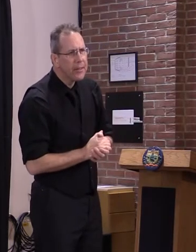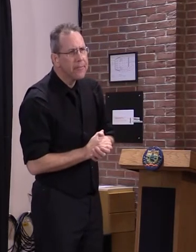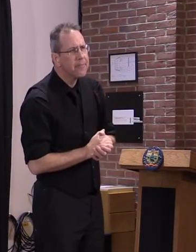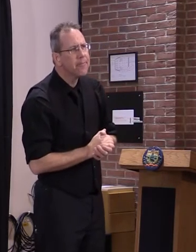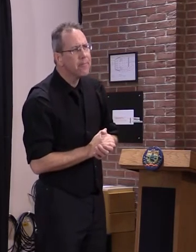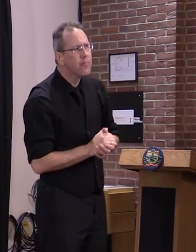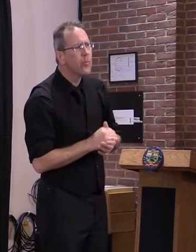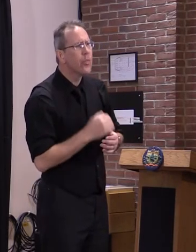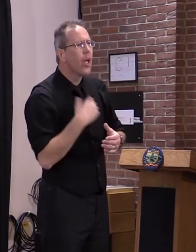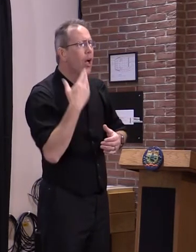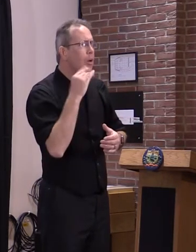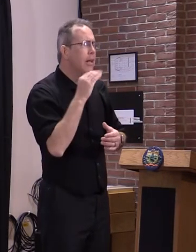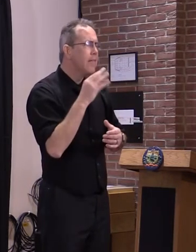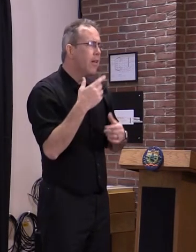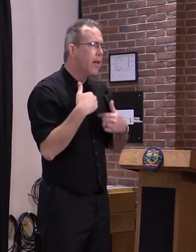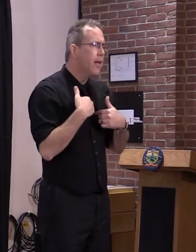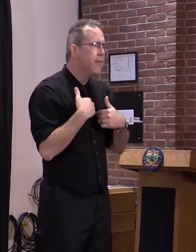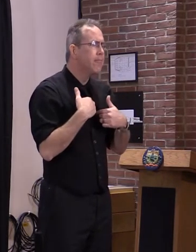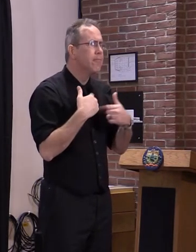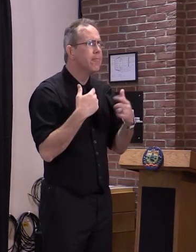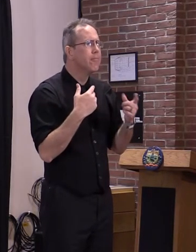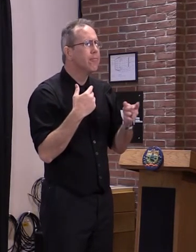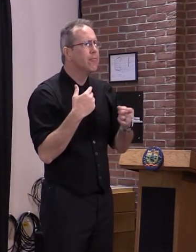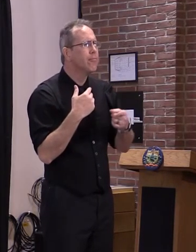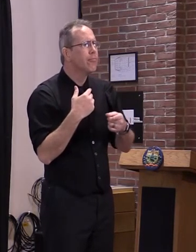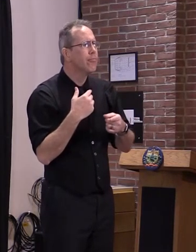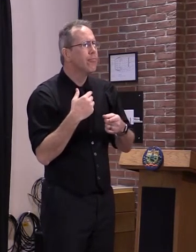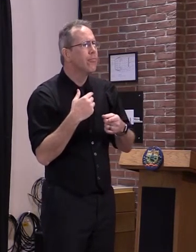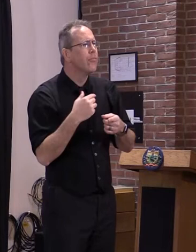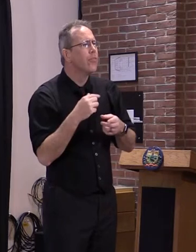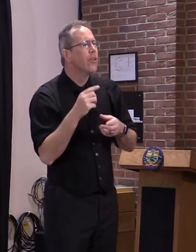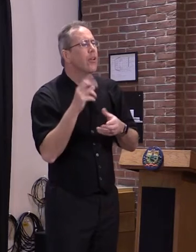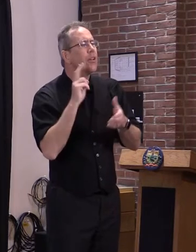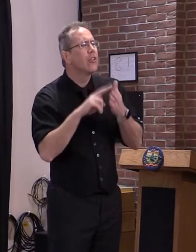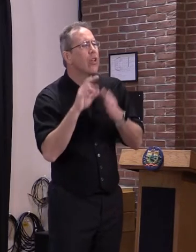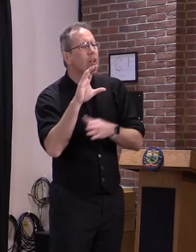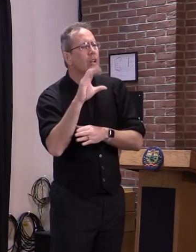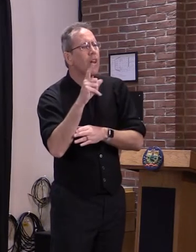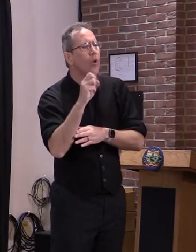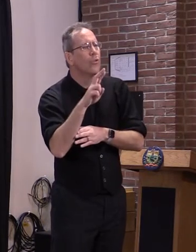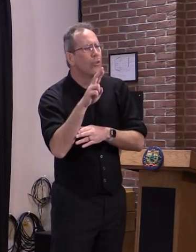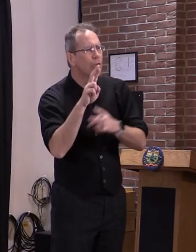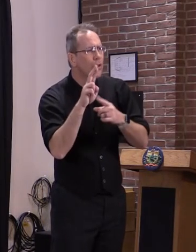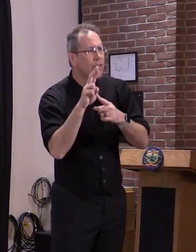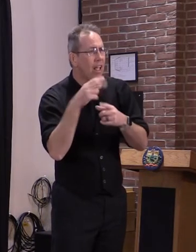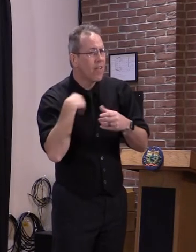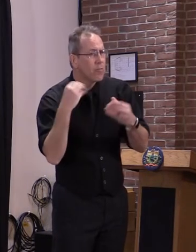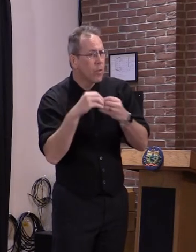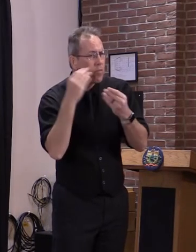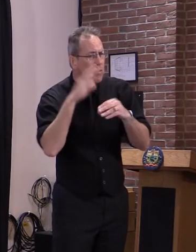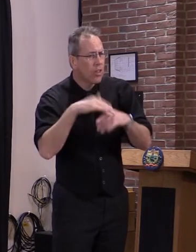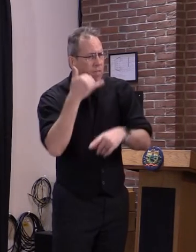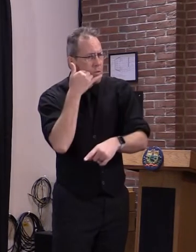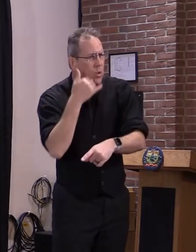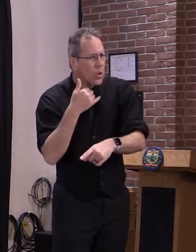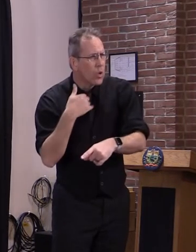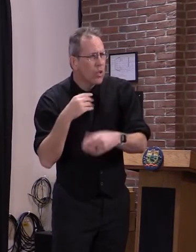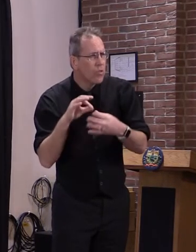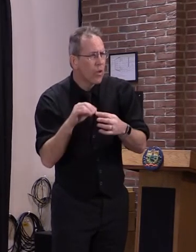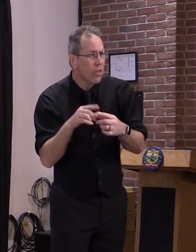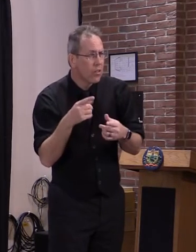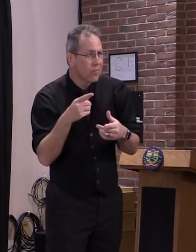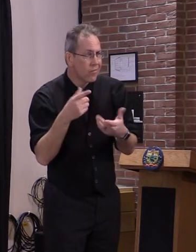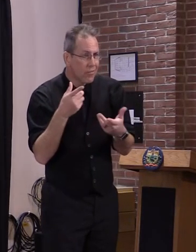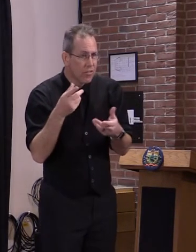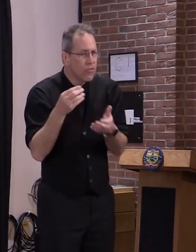Secretary Clauser has anything to add to that at this point in time. I have not heard back from the treasurer, but I know she and her